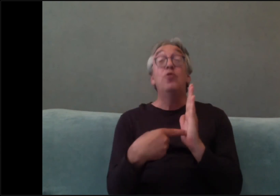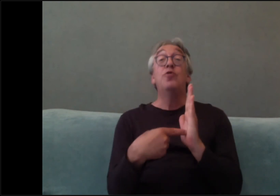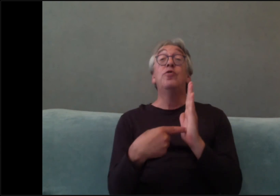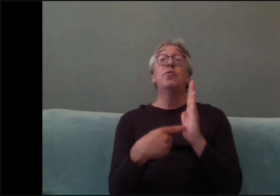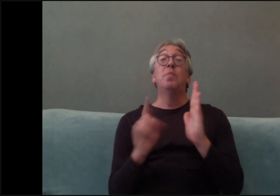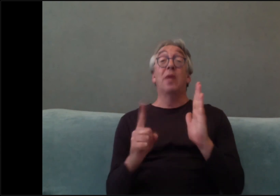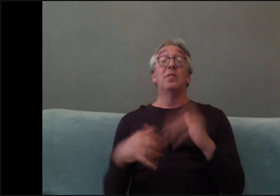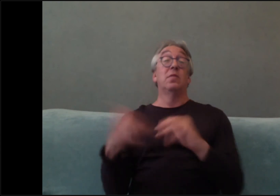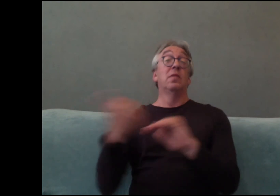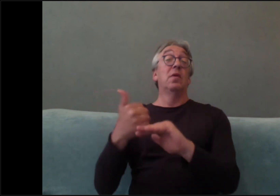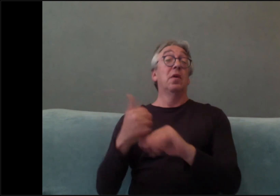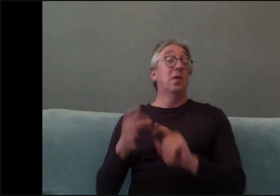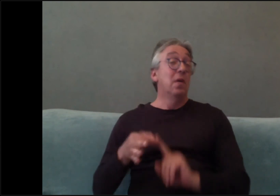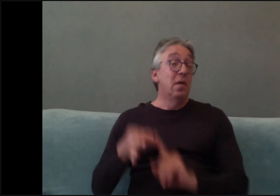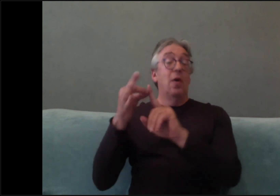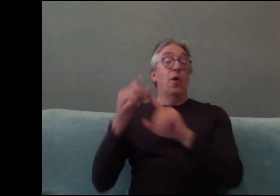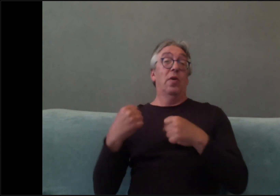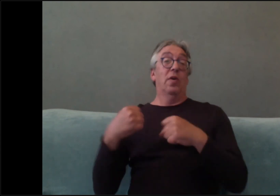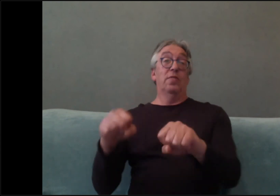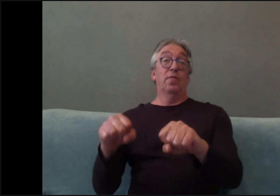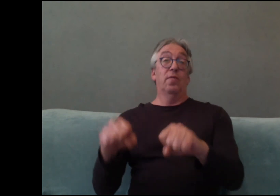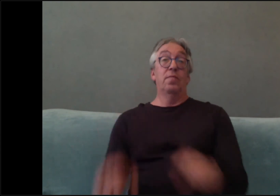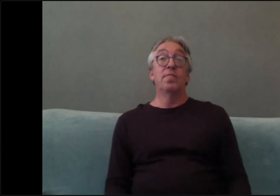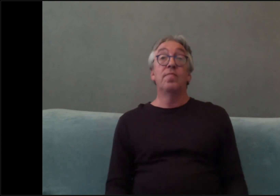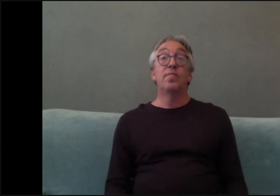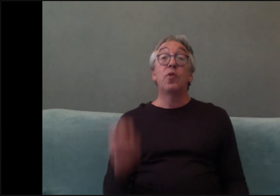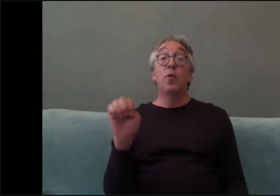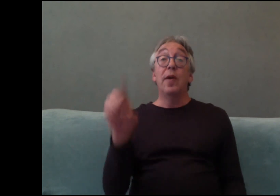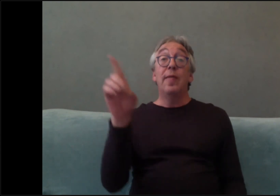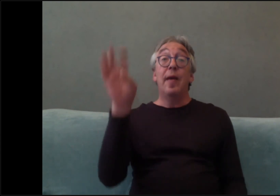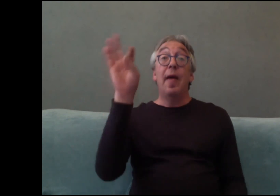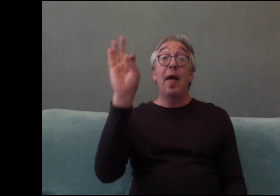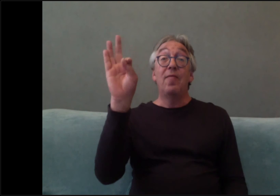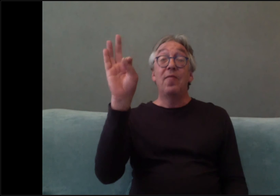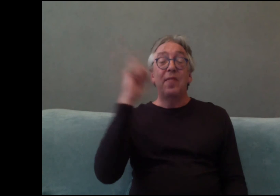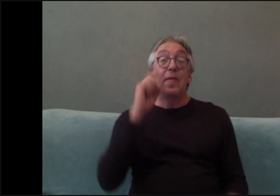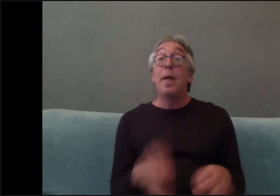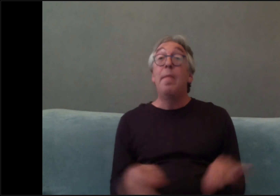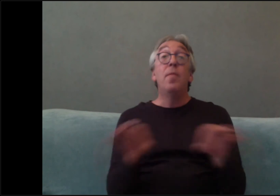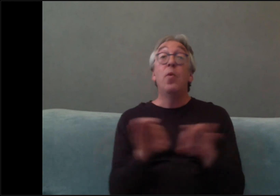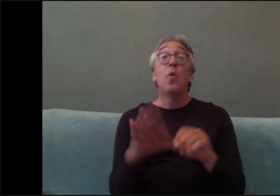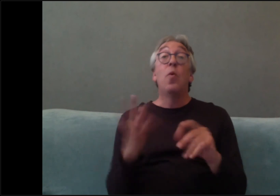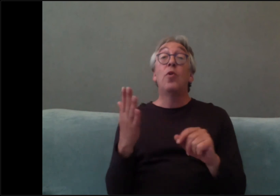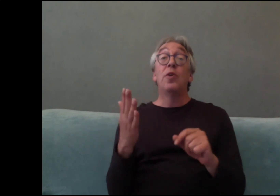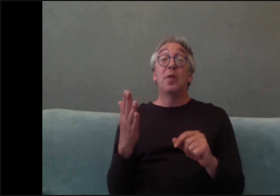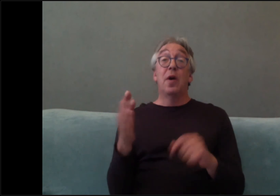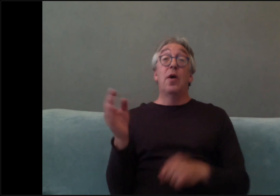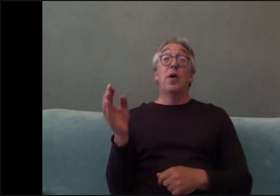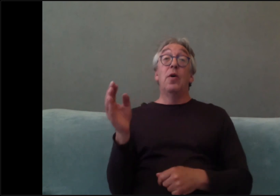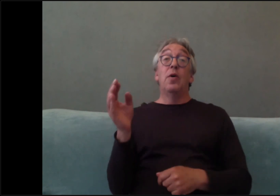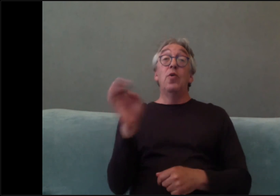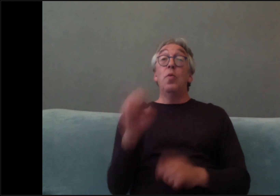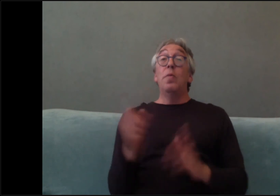is the most important one, which is inclusion of people with disabilities. Then we have the